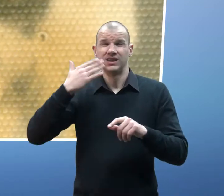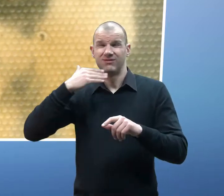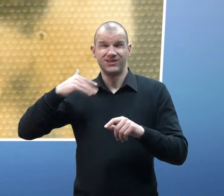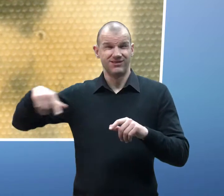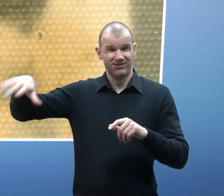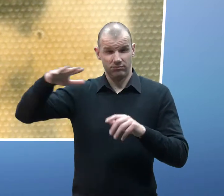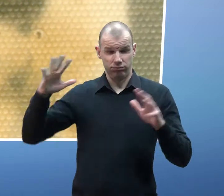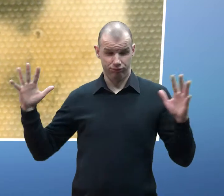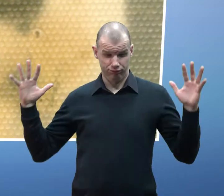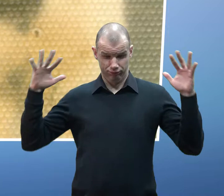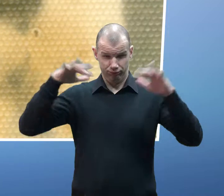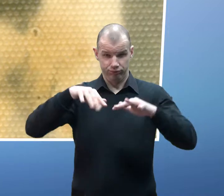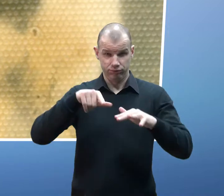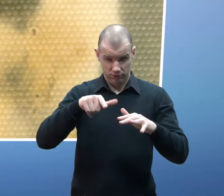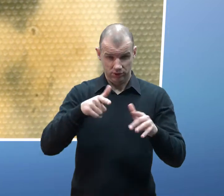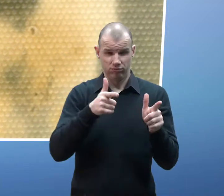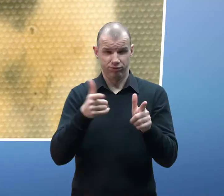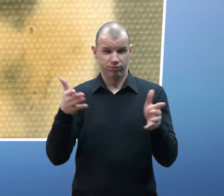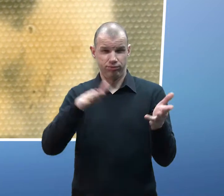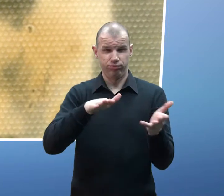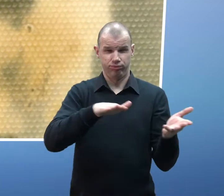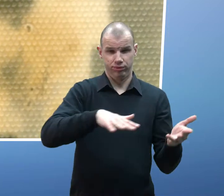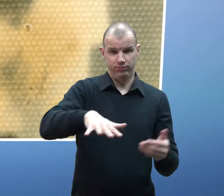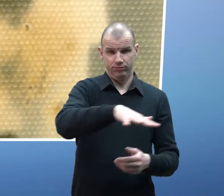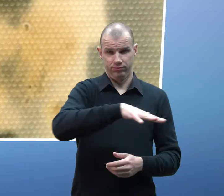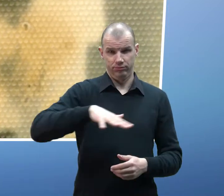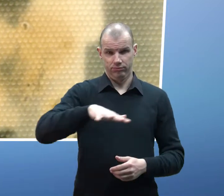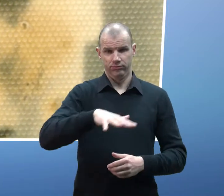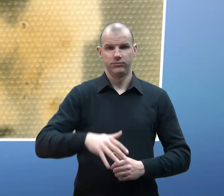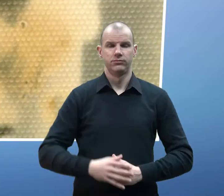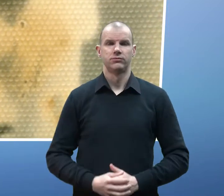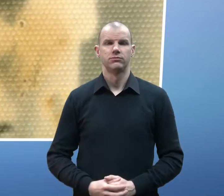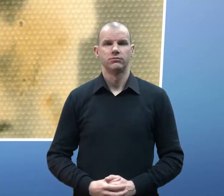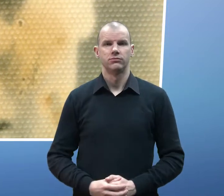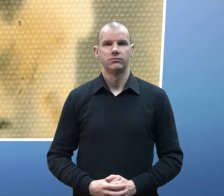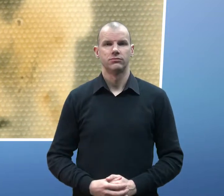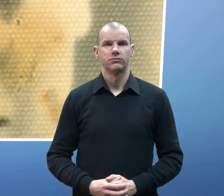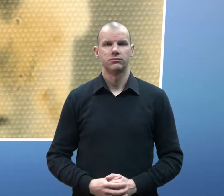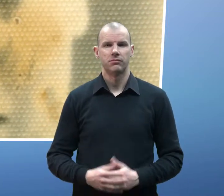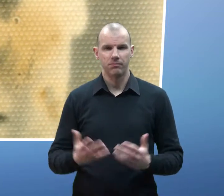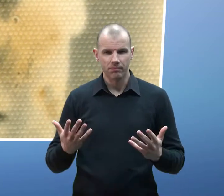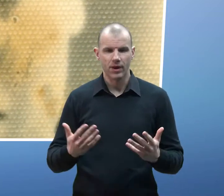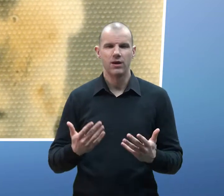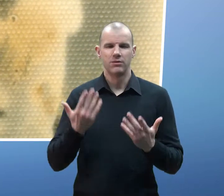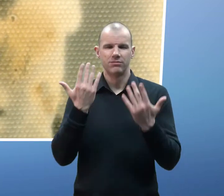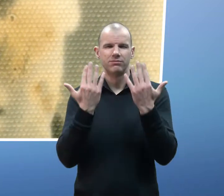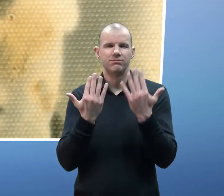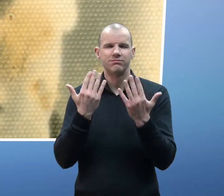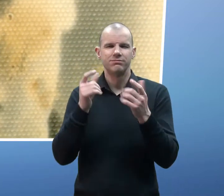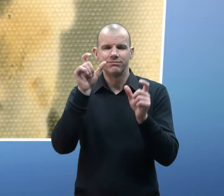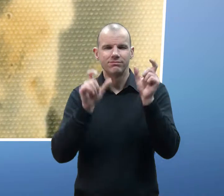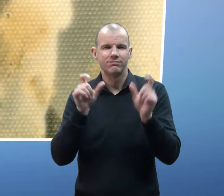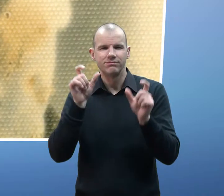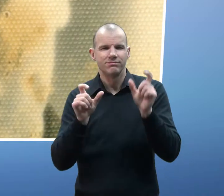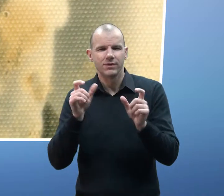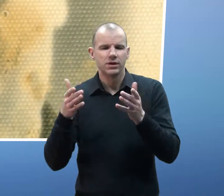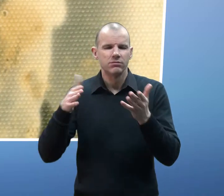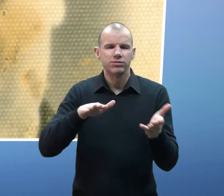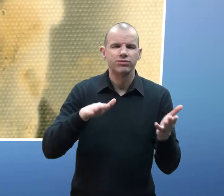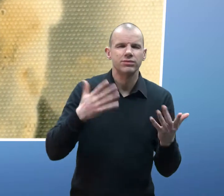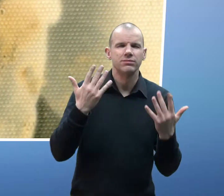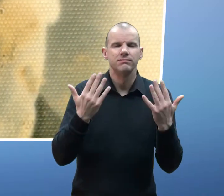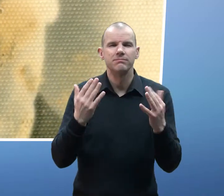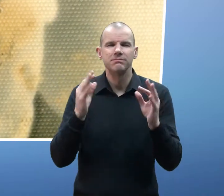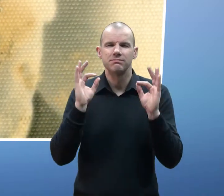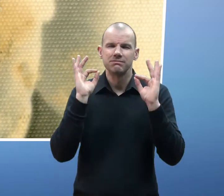the Soviet Union were killed. A precise number of the killed people is not known.